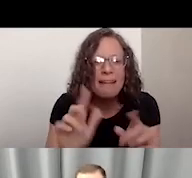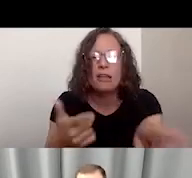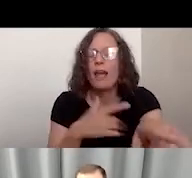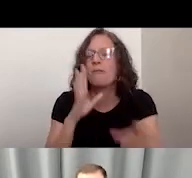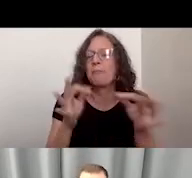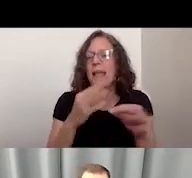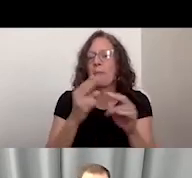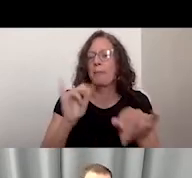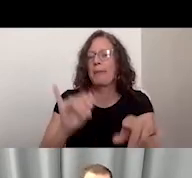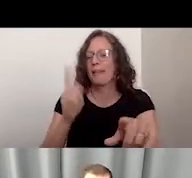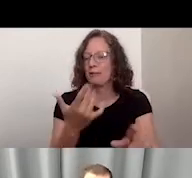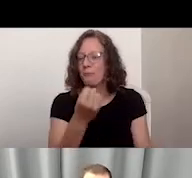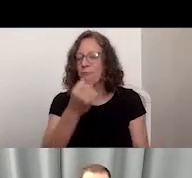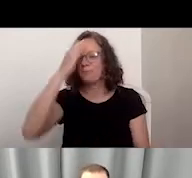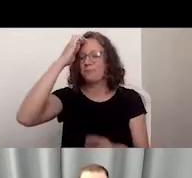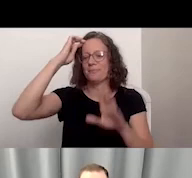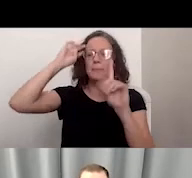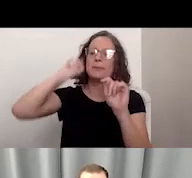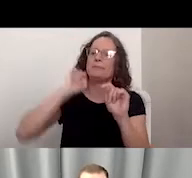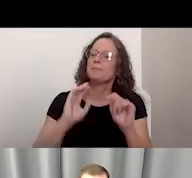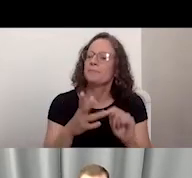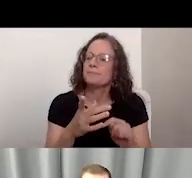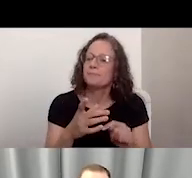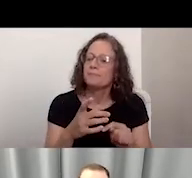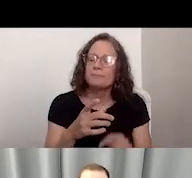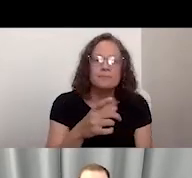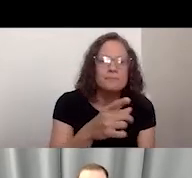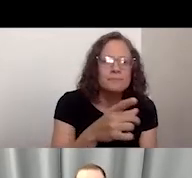Some places, are completely ignorant of this, but it's nice to be asked.